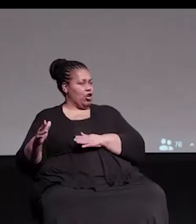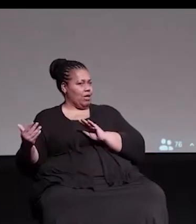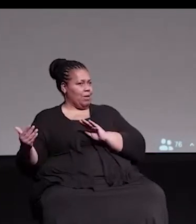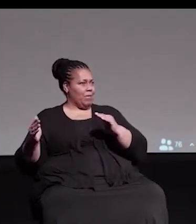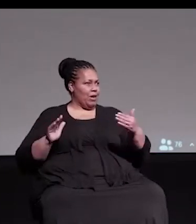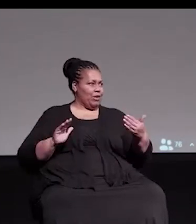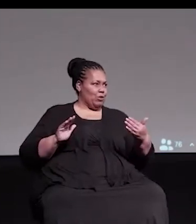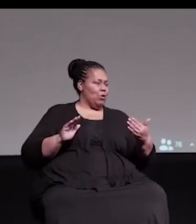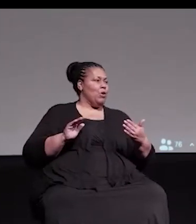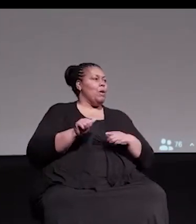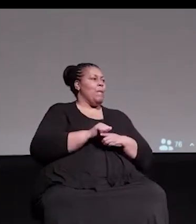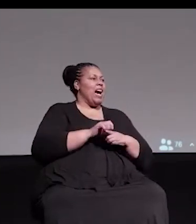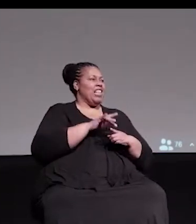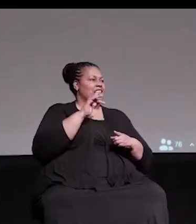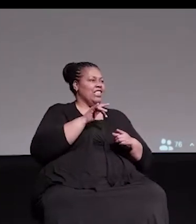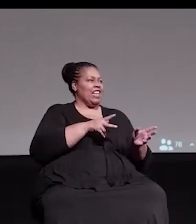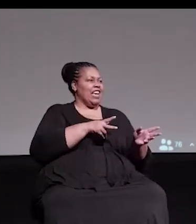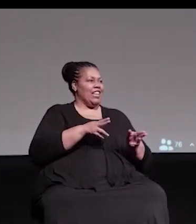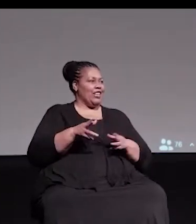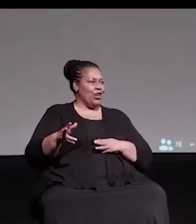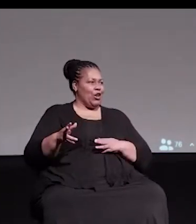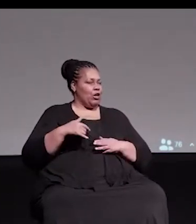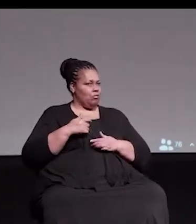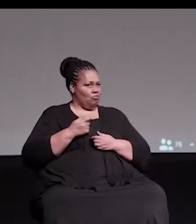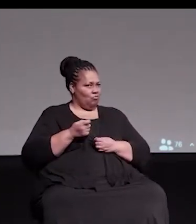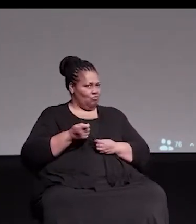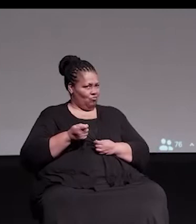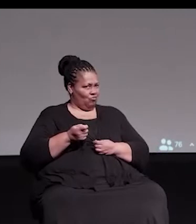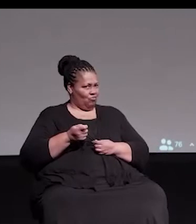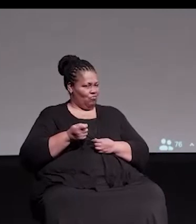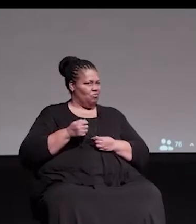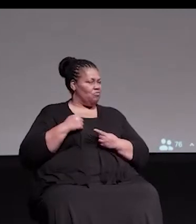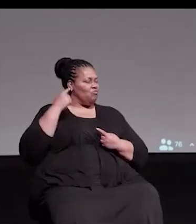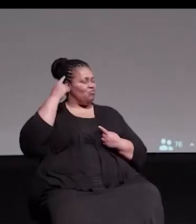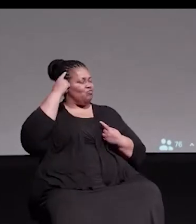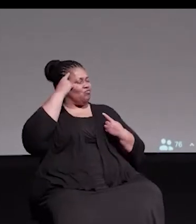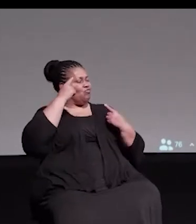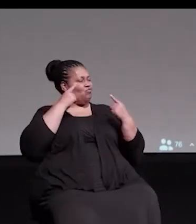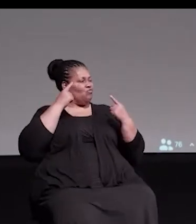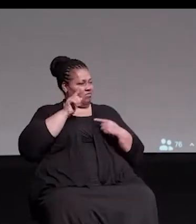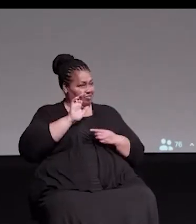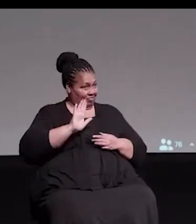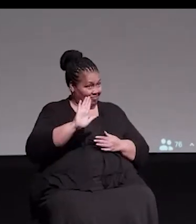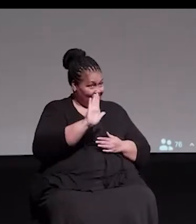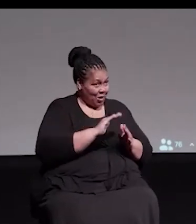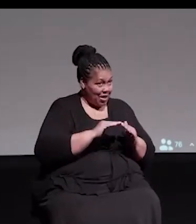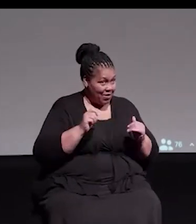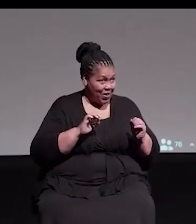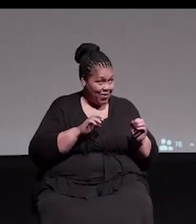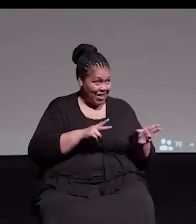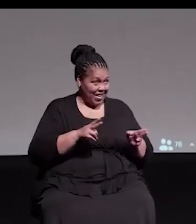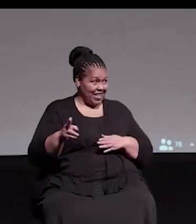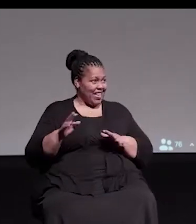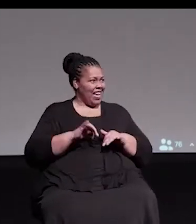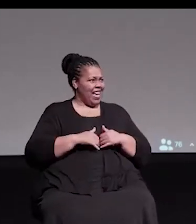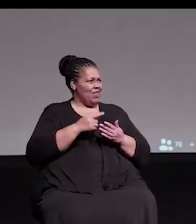interesting and makes me wonder about, for you all who are at your level of editing, how is it for you to